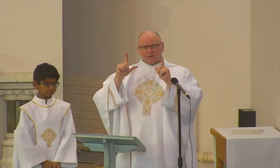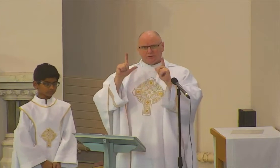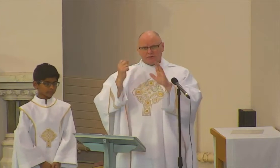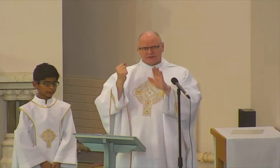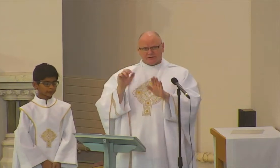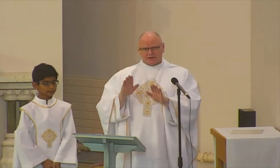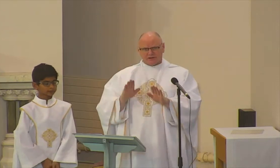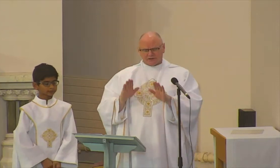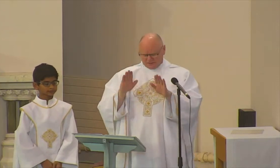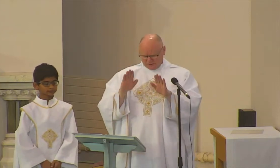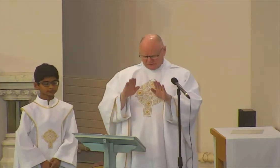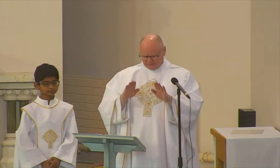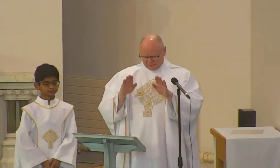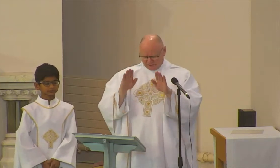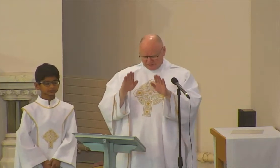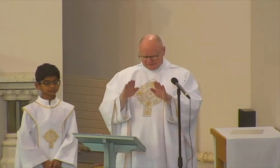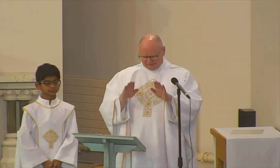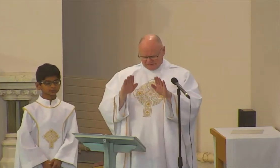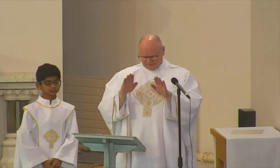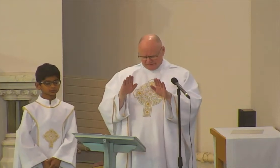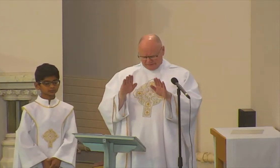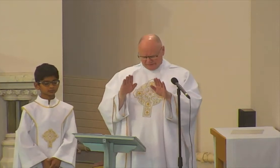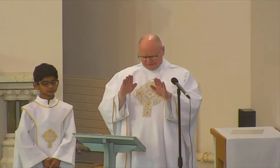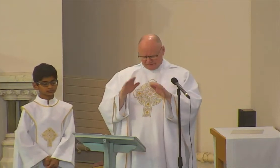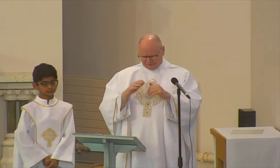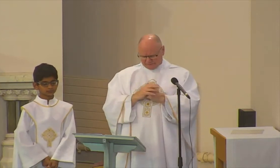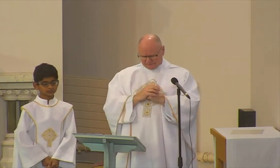Lord, have mercy.